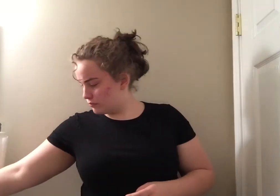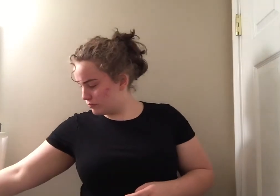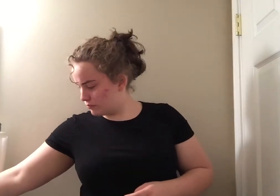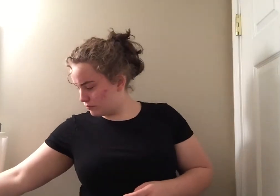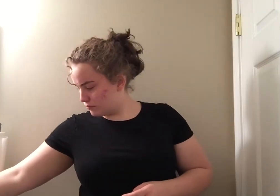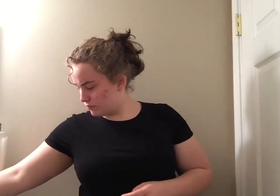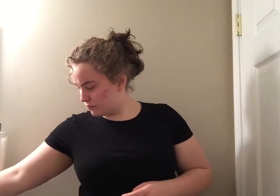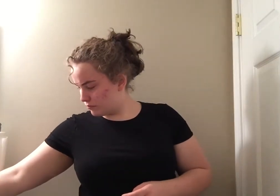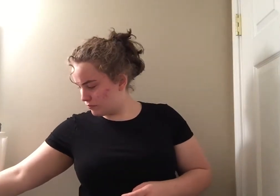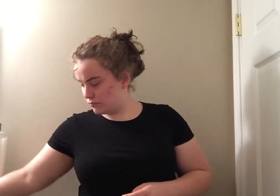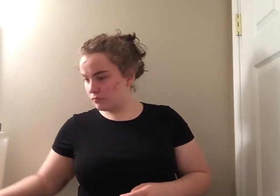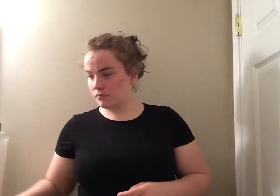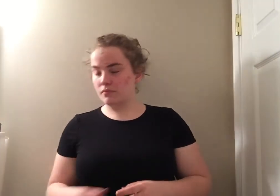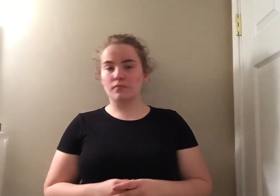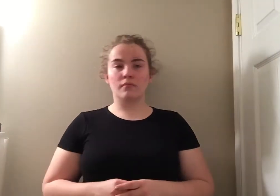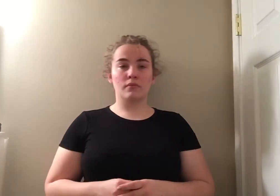10 seconds to wrap up.